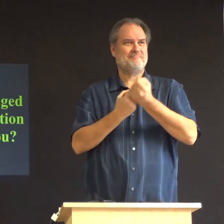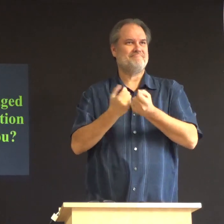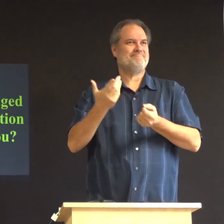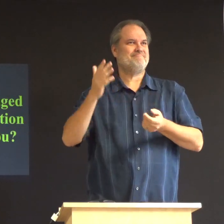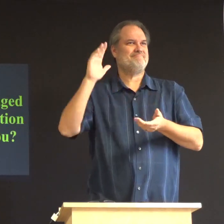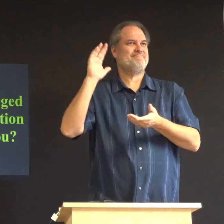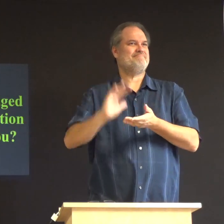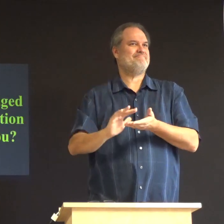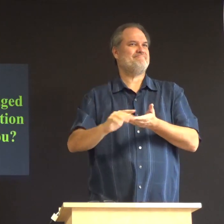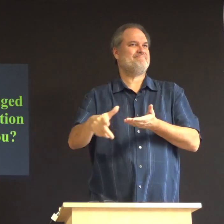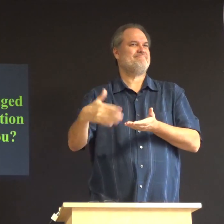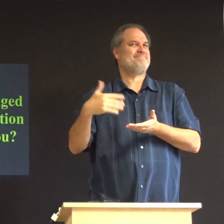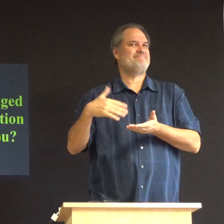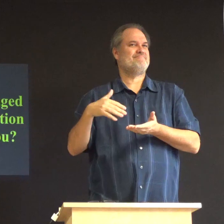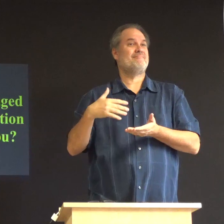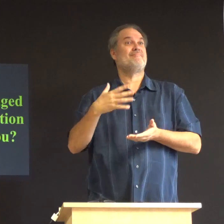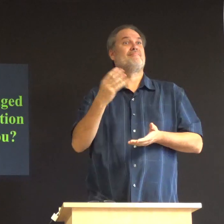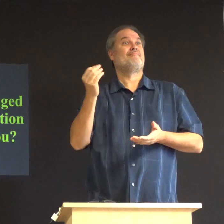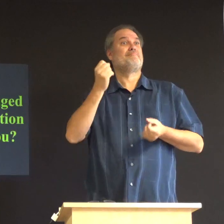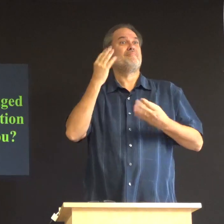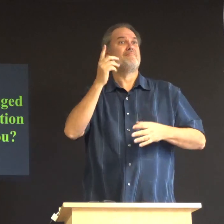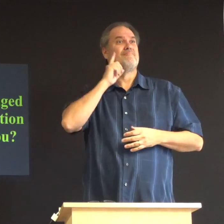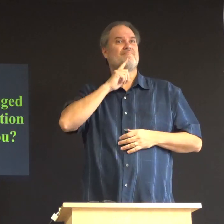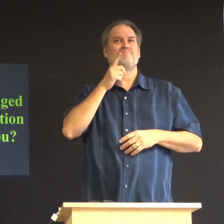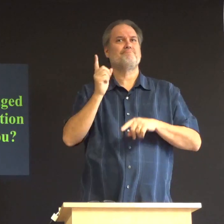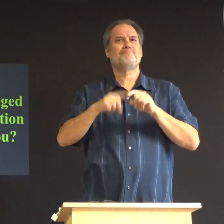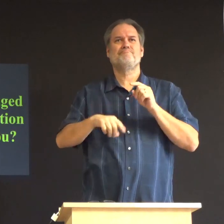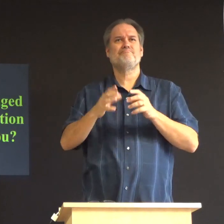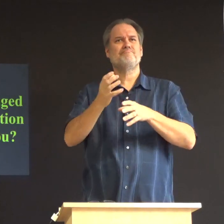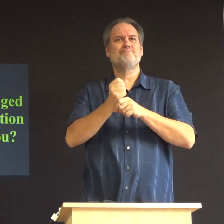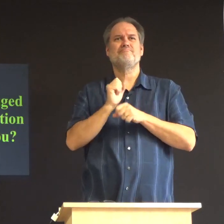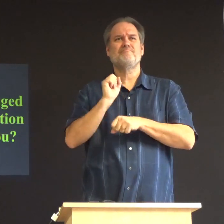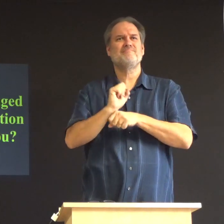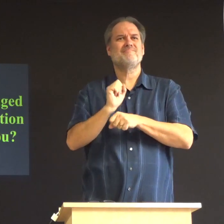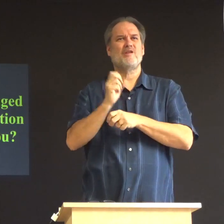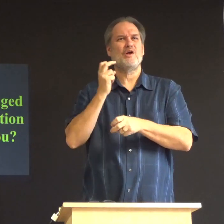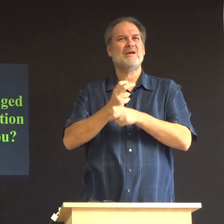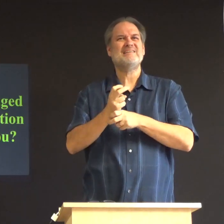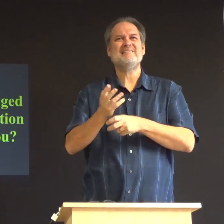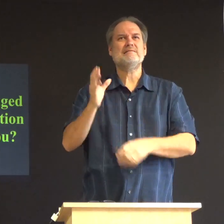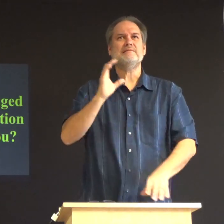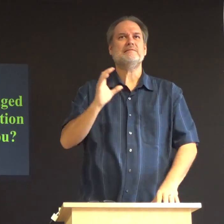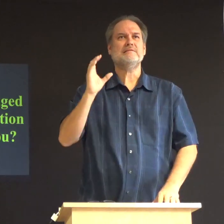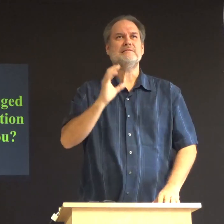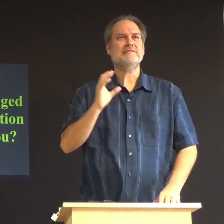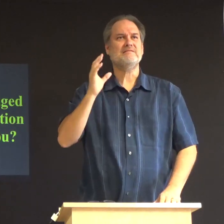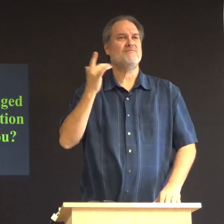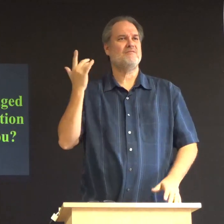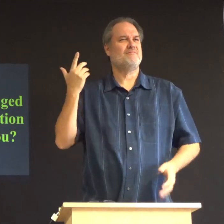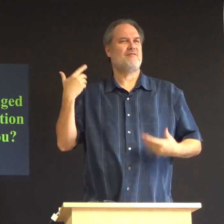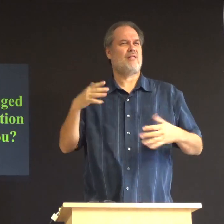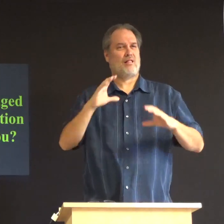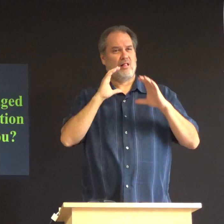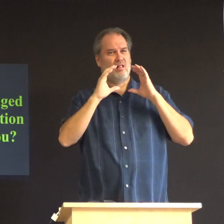money. So the support is a lot less within the deaf church. It's very hard for deaf people often to